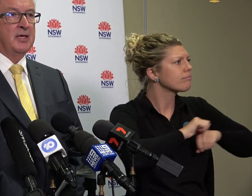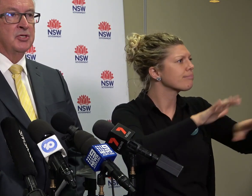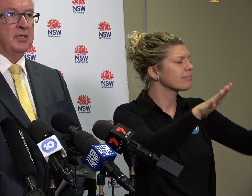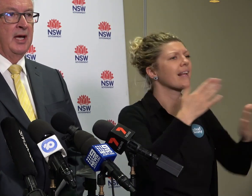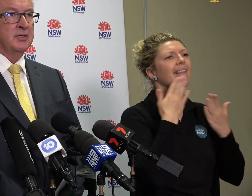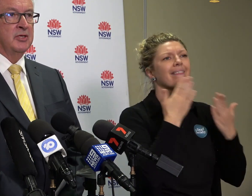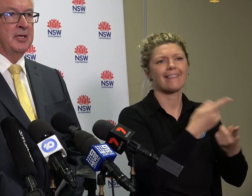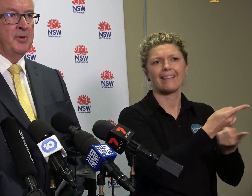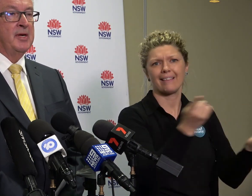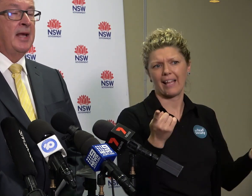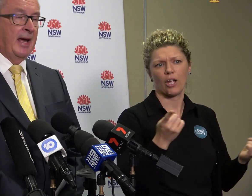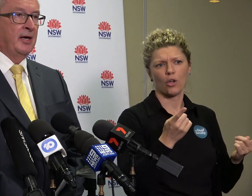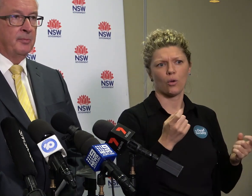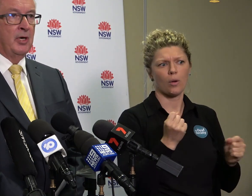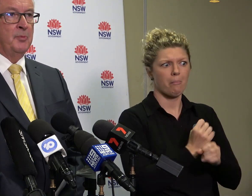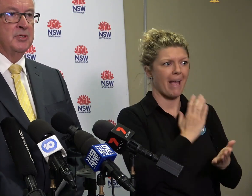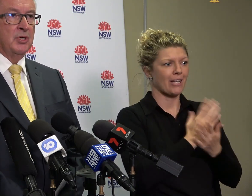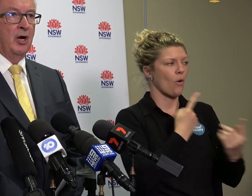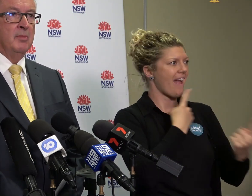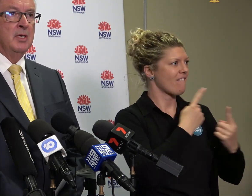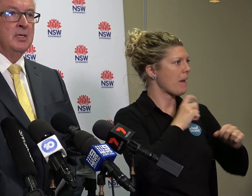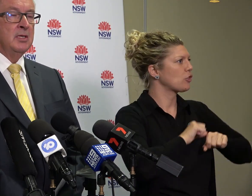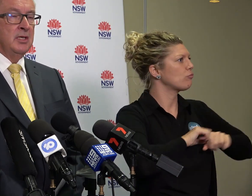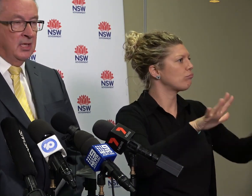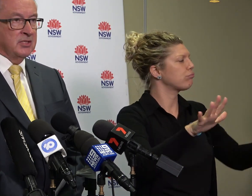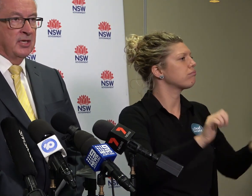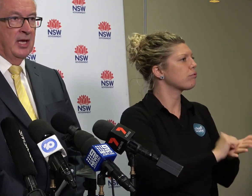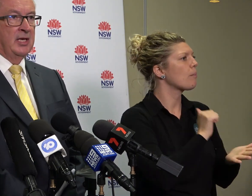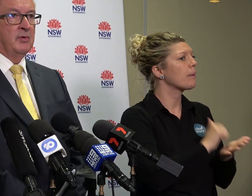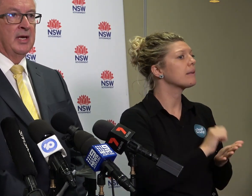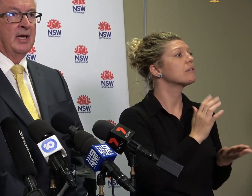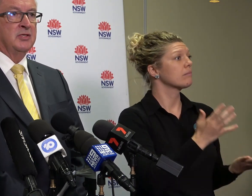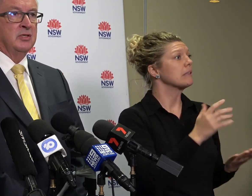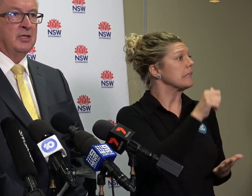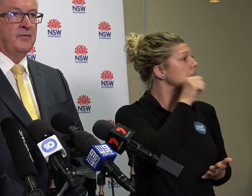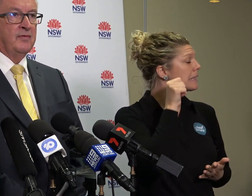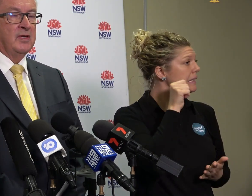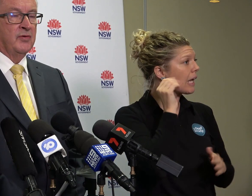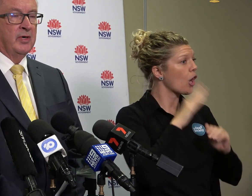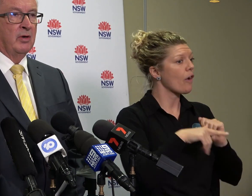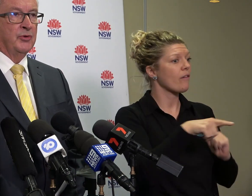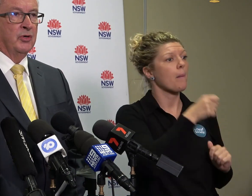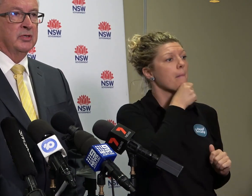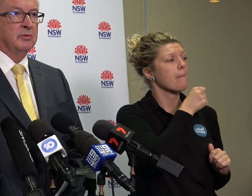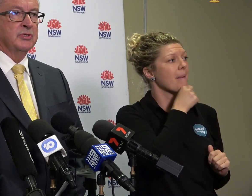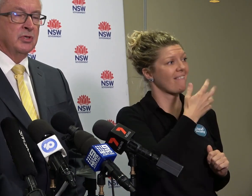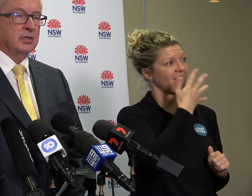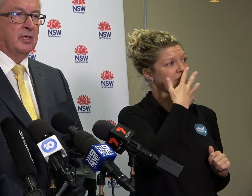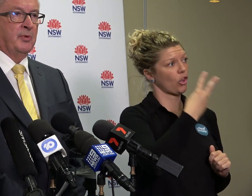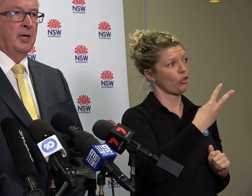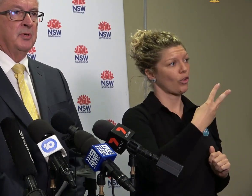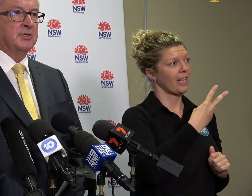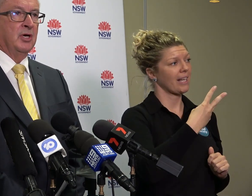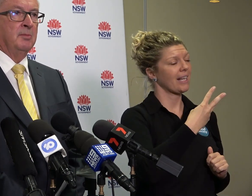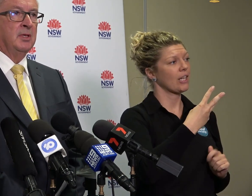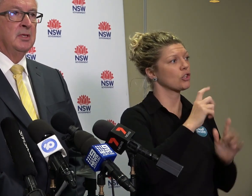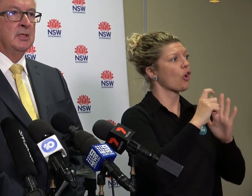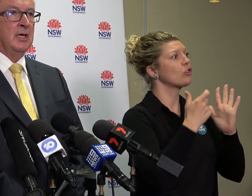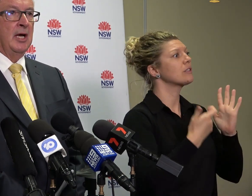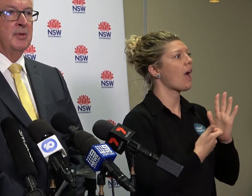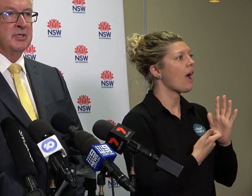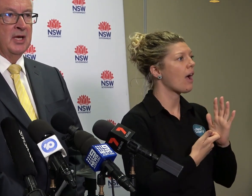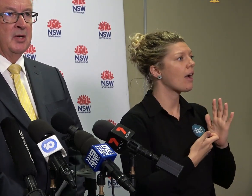this information out to the community at an appropriate time. Yesterday, in regard to the 53-year-old doctor, was not an appropriate